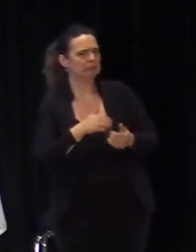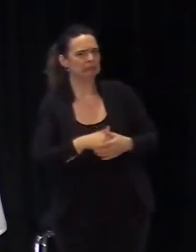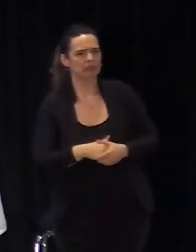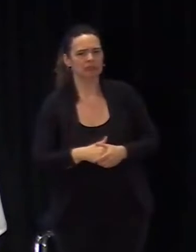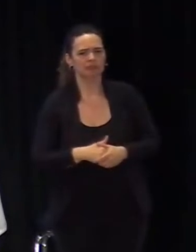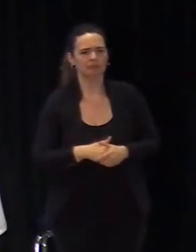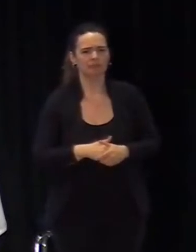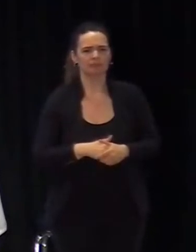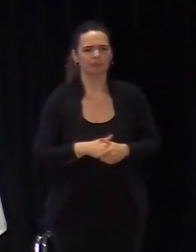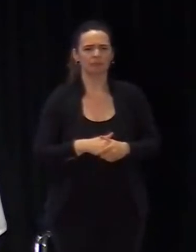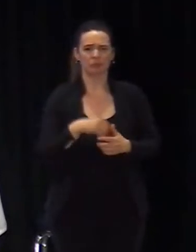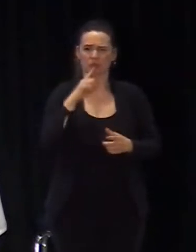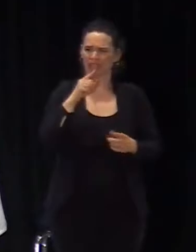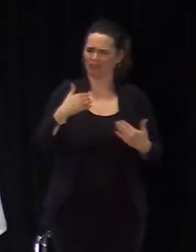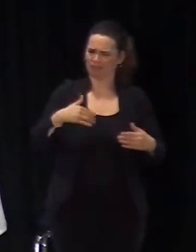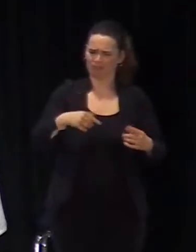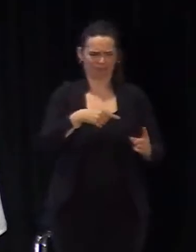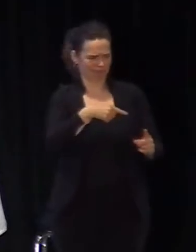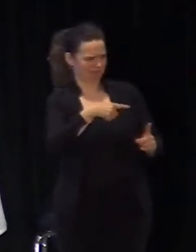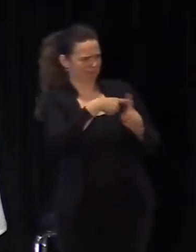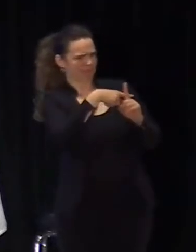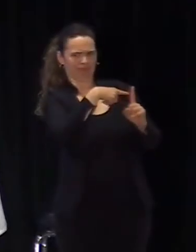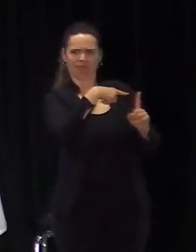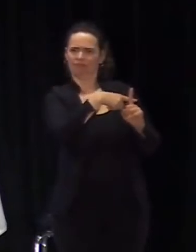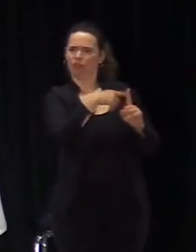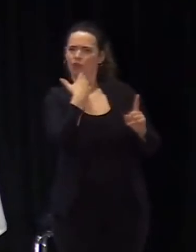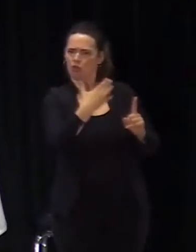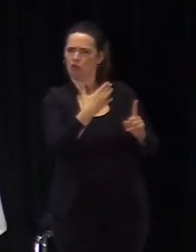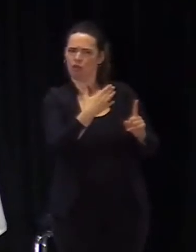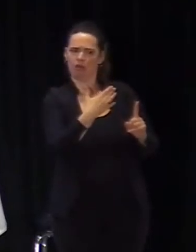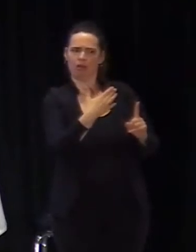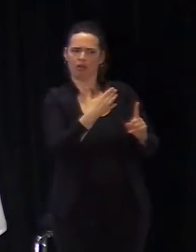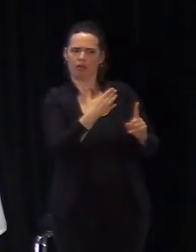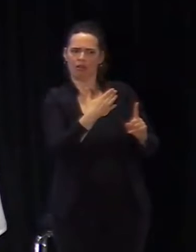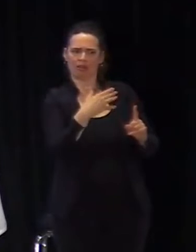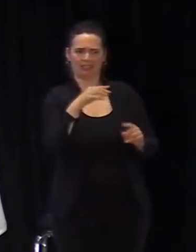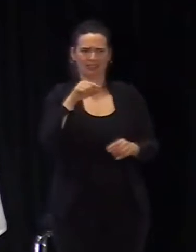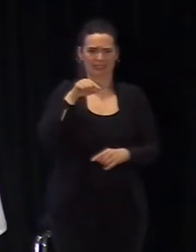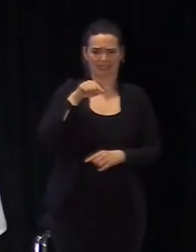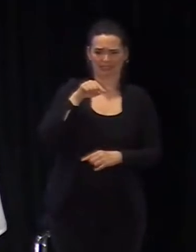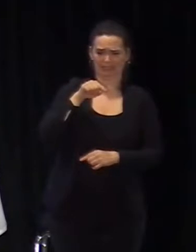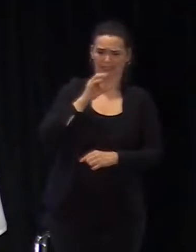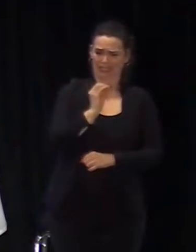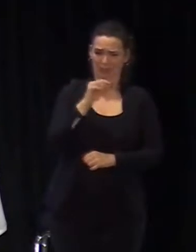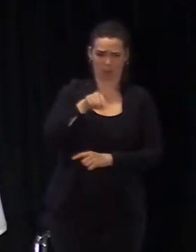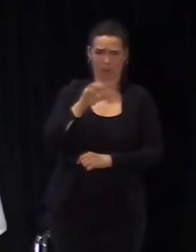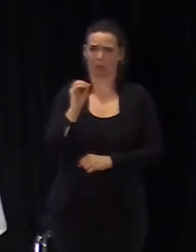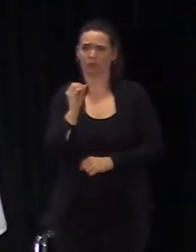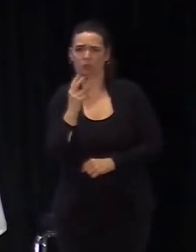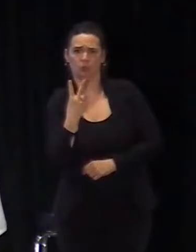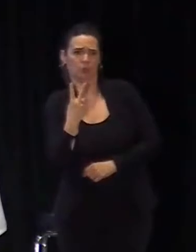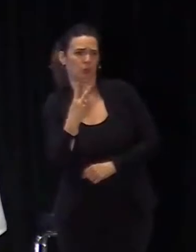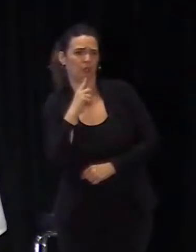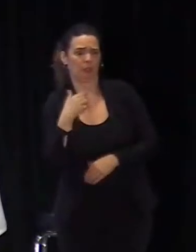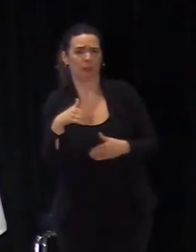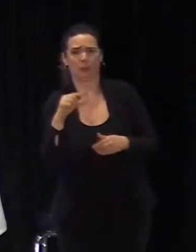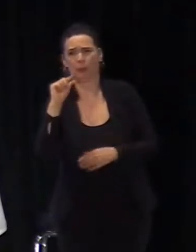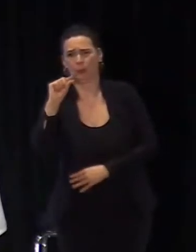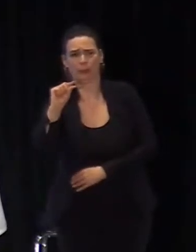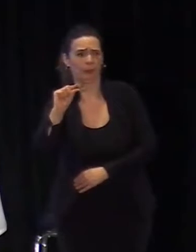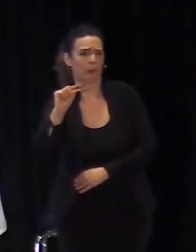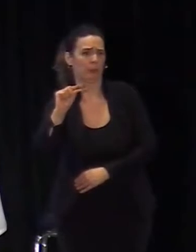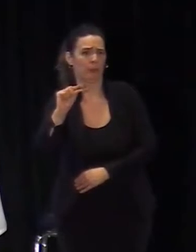positivity rate is 0.2 percent, usually on average. Many days we've had zero cases. Thank you